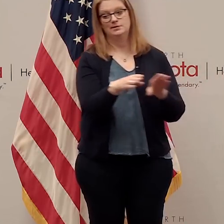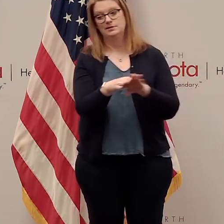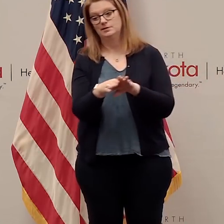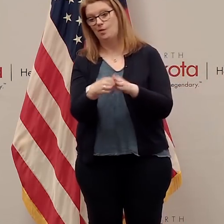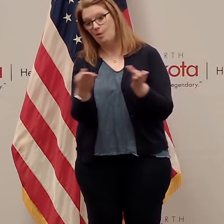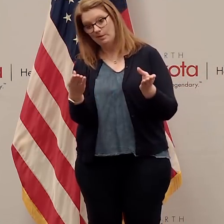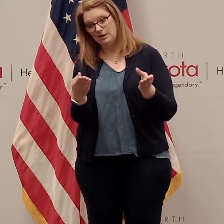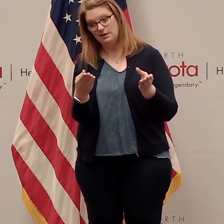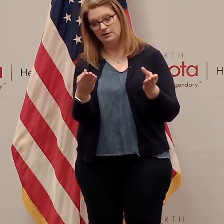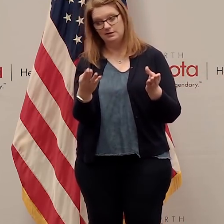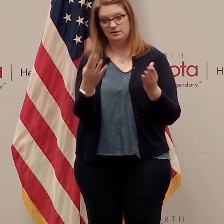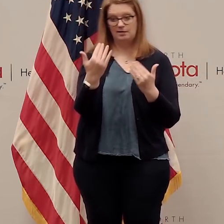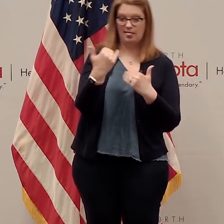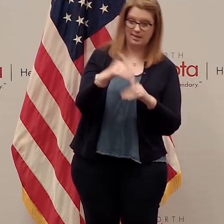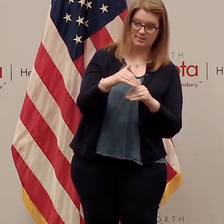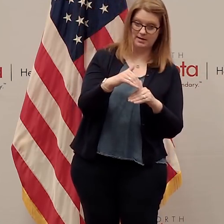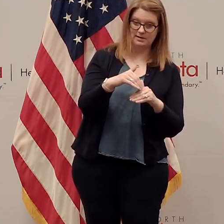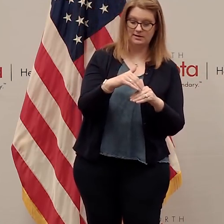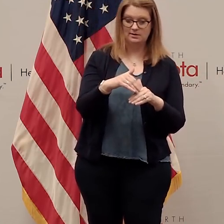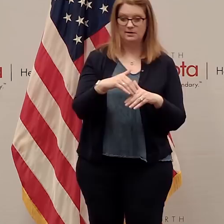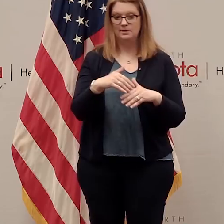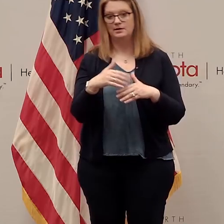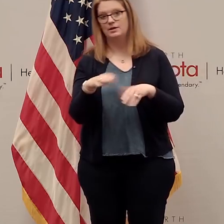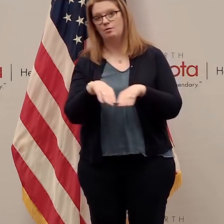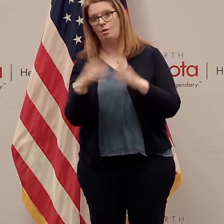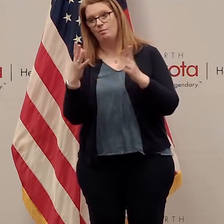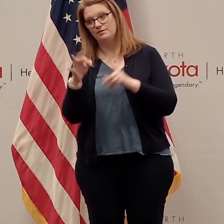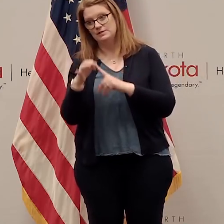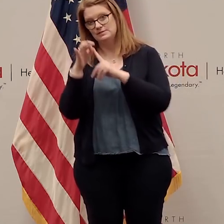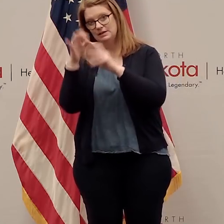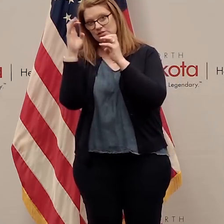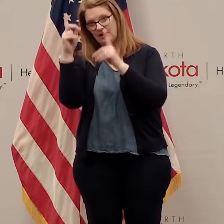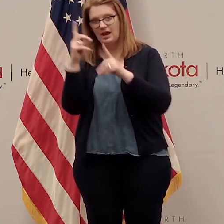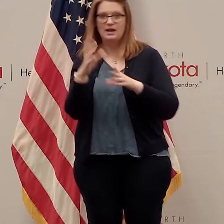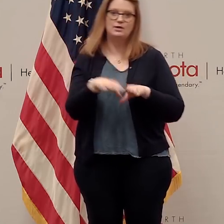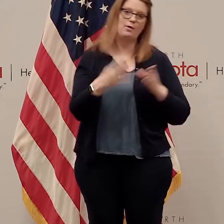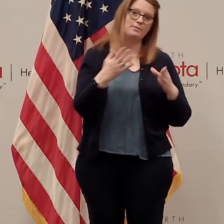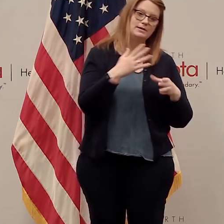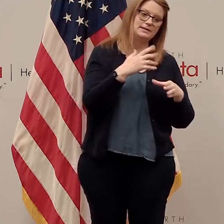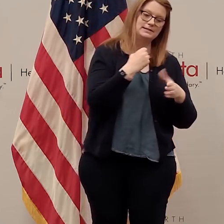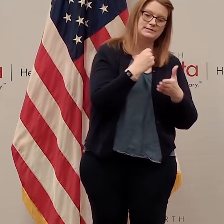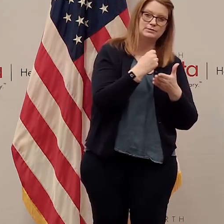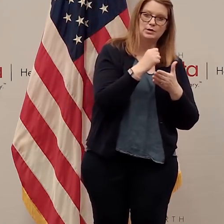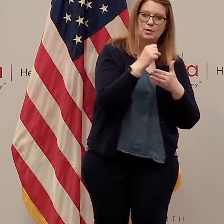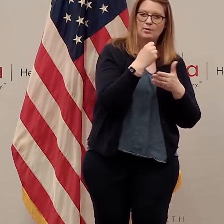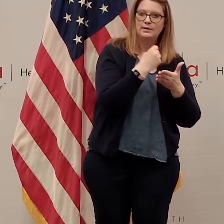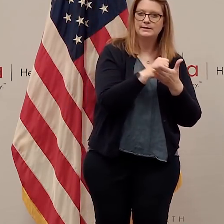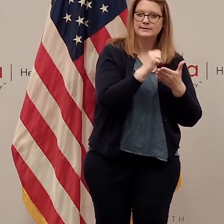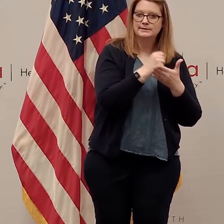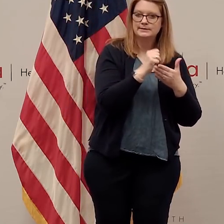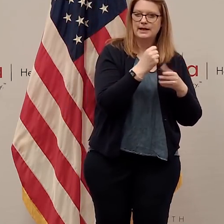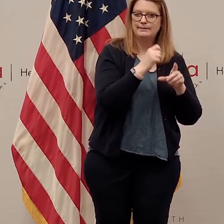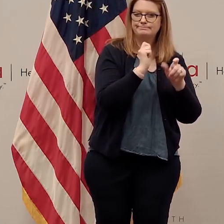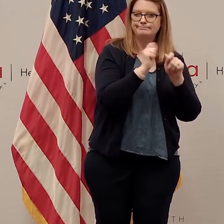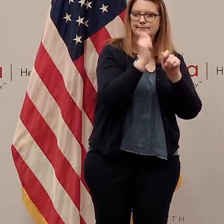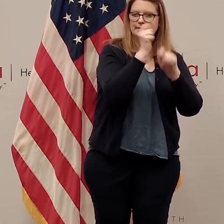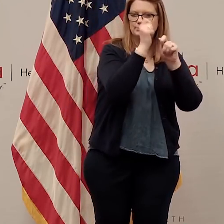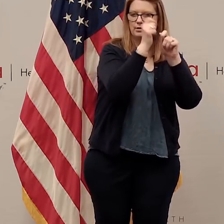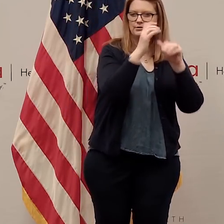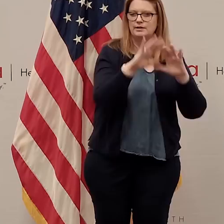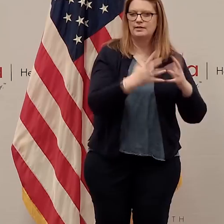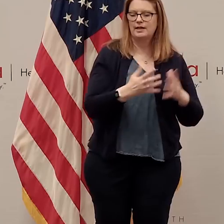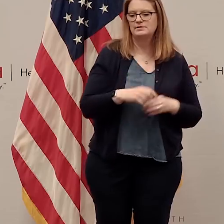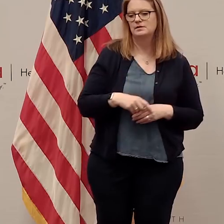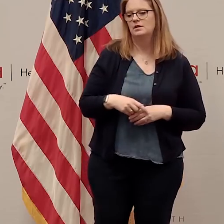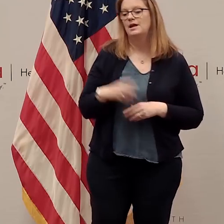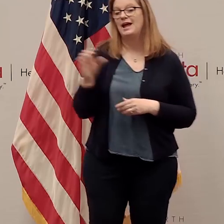opening on a limited basis. Do you open for special ed? Do you open for shops? Do you open in small groups? Do you not open? And talking to other governors on a